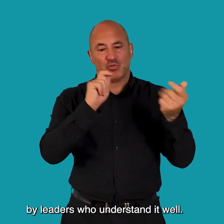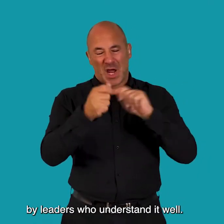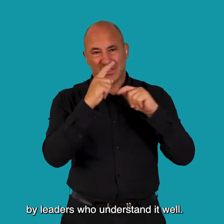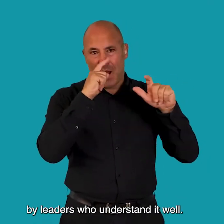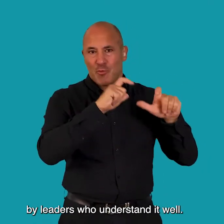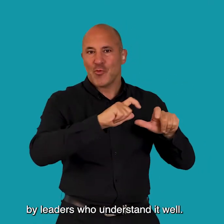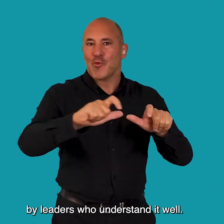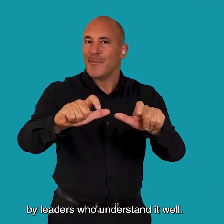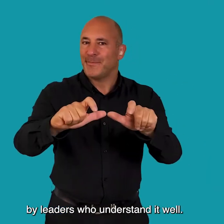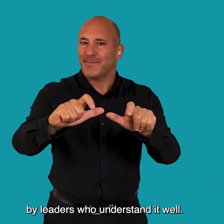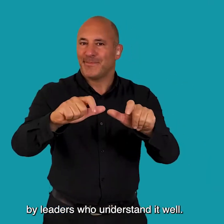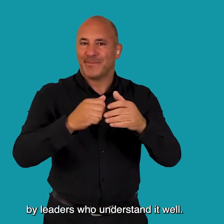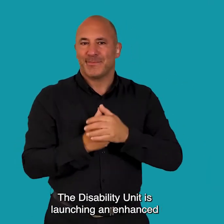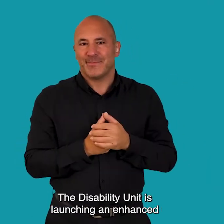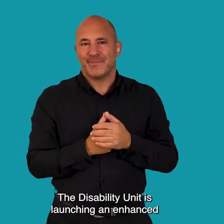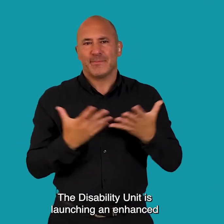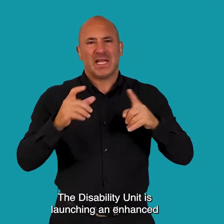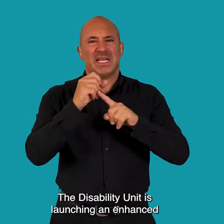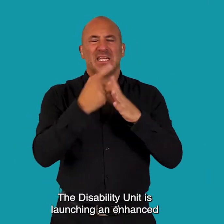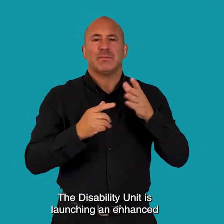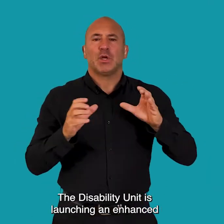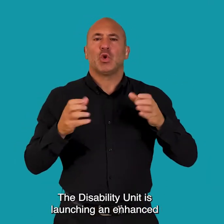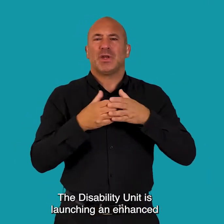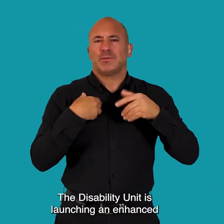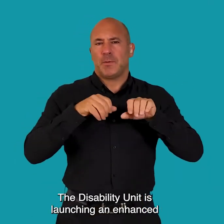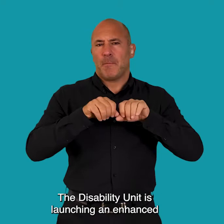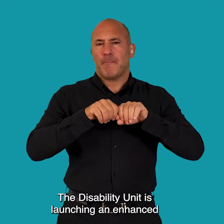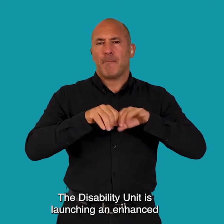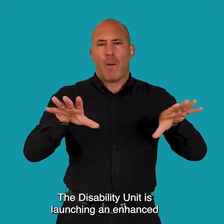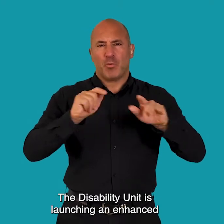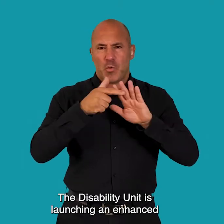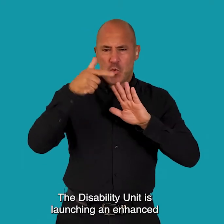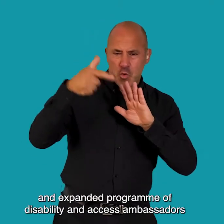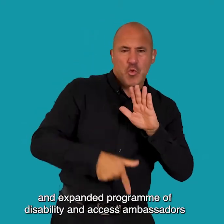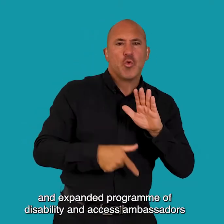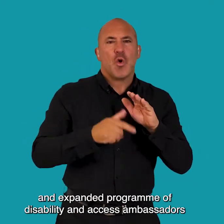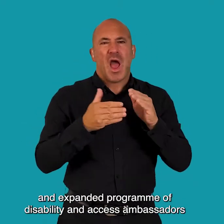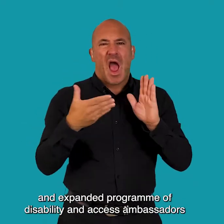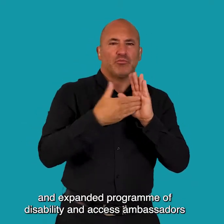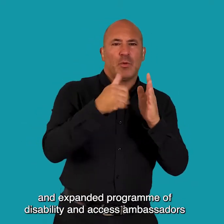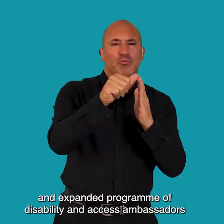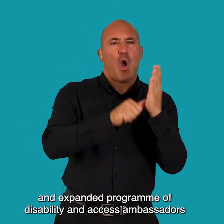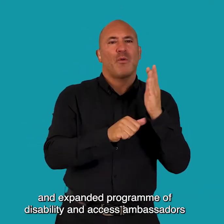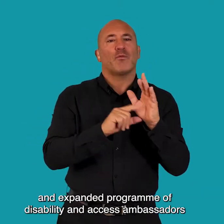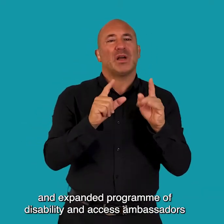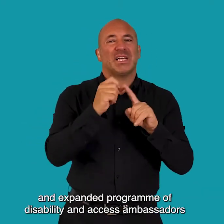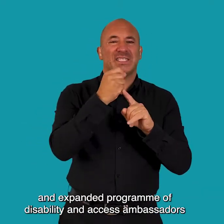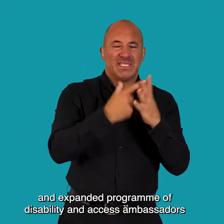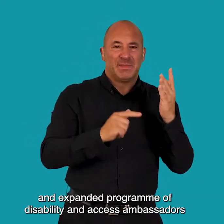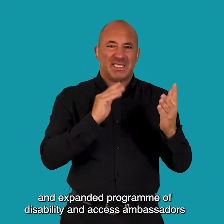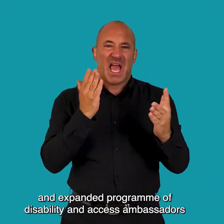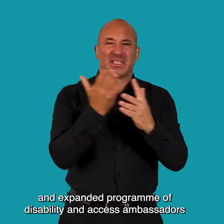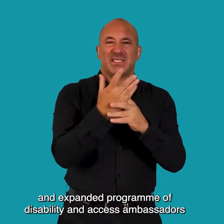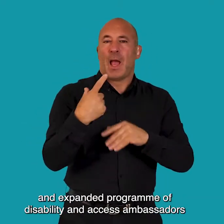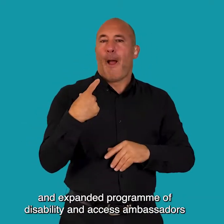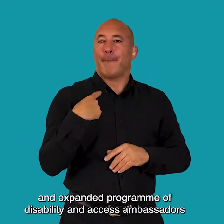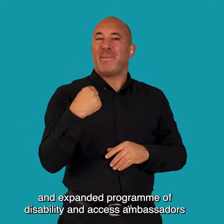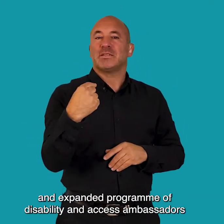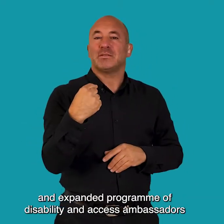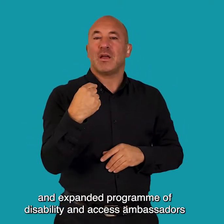it well. The Disability Unit is launching an enhanced and expanded programme of Disability and Access